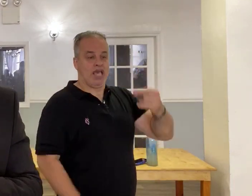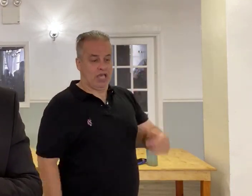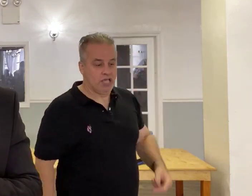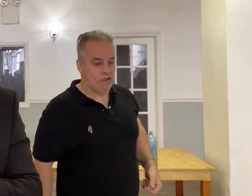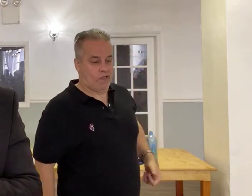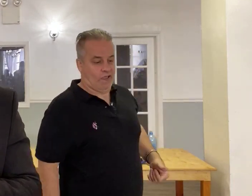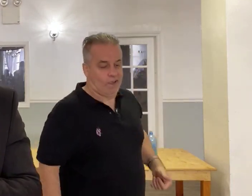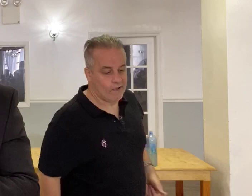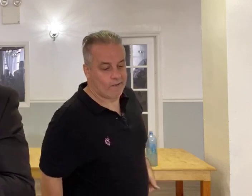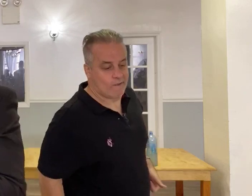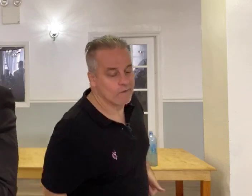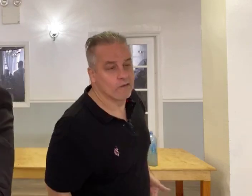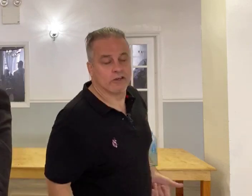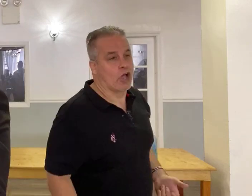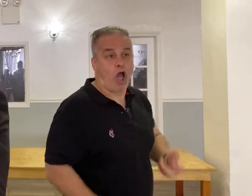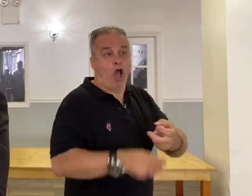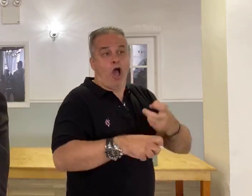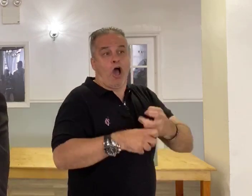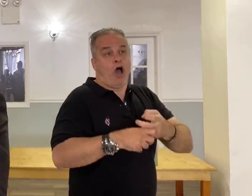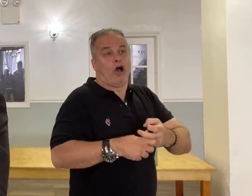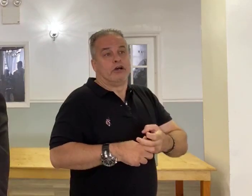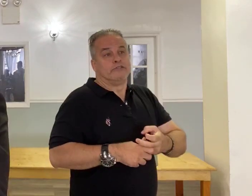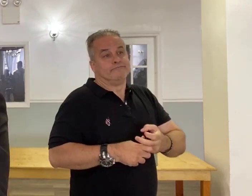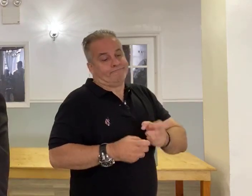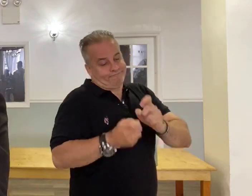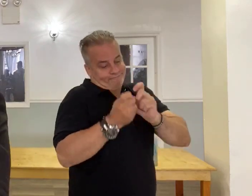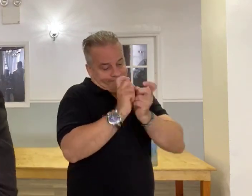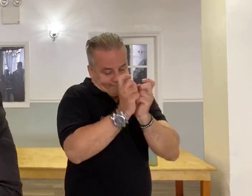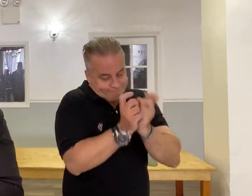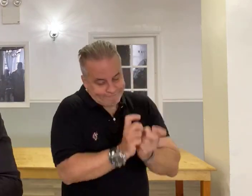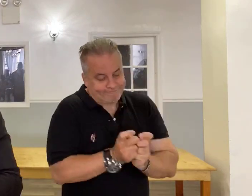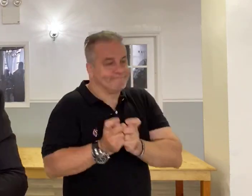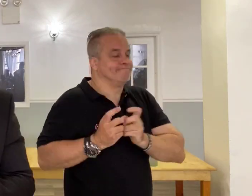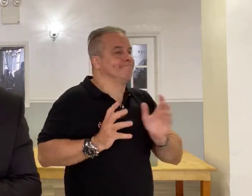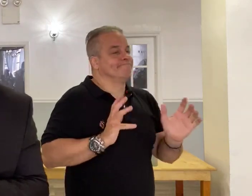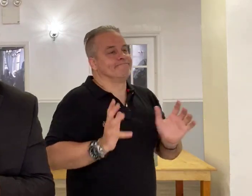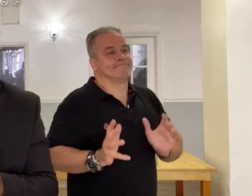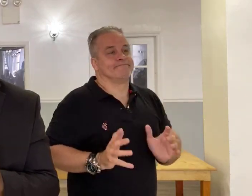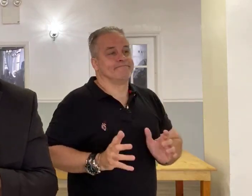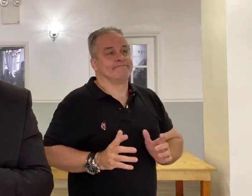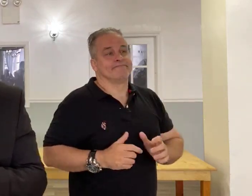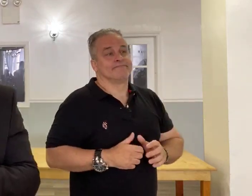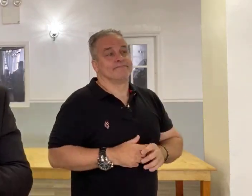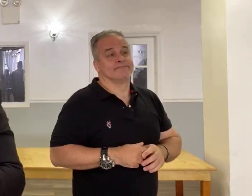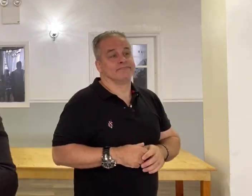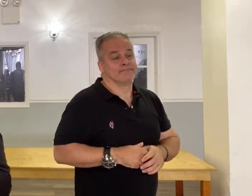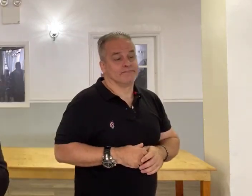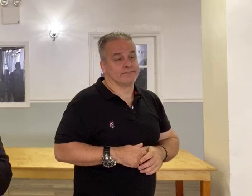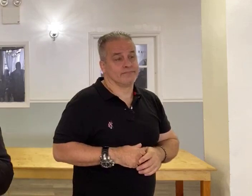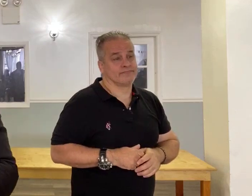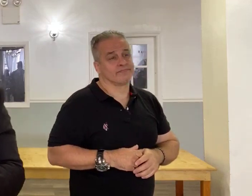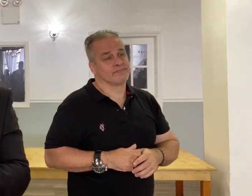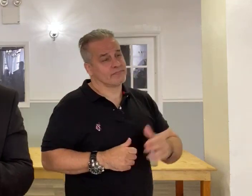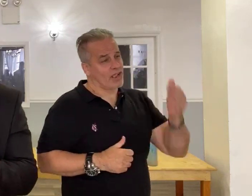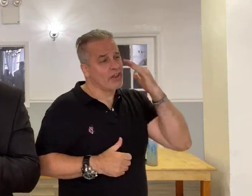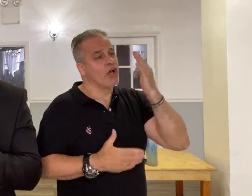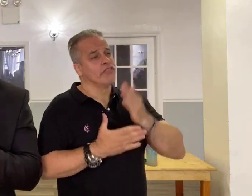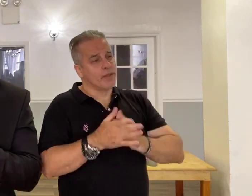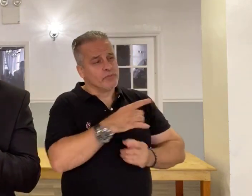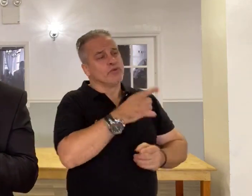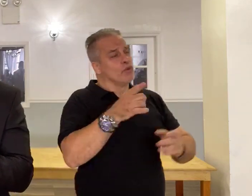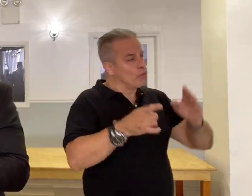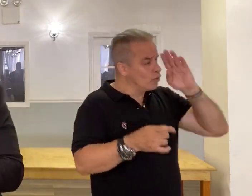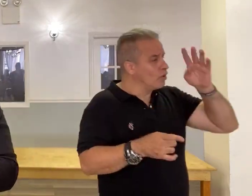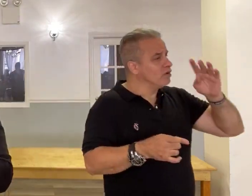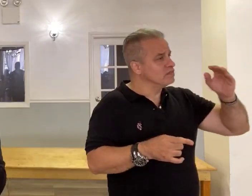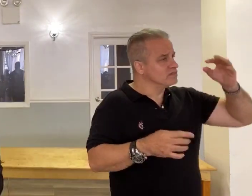learn. You have to adjust. Now, here's what's going to happen. Some of you are going to make the right decision, and you're going to